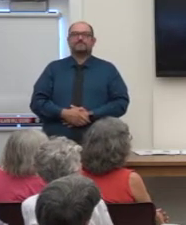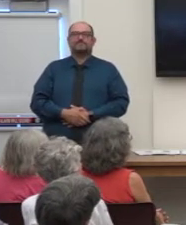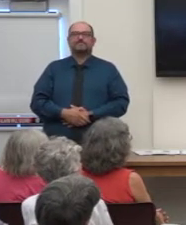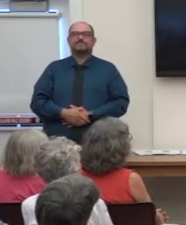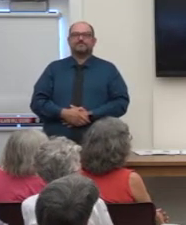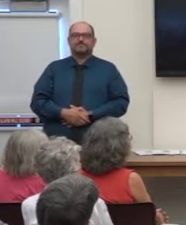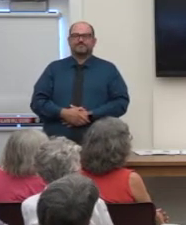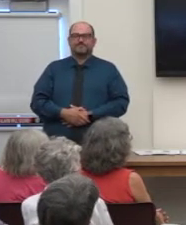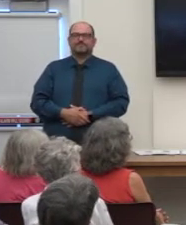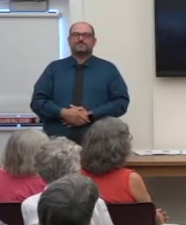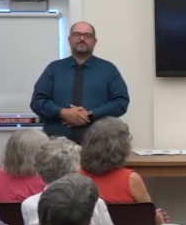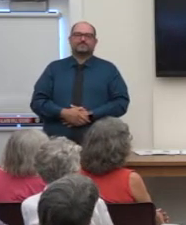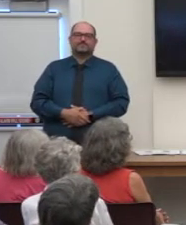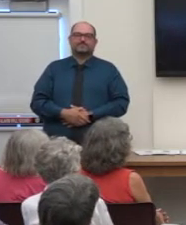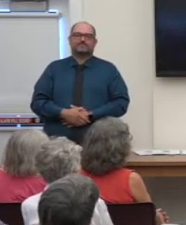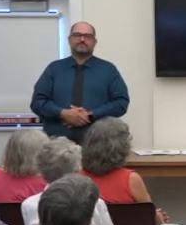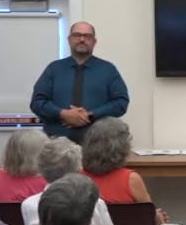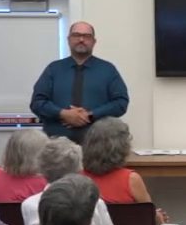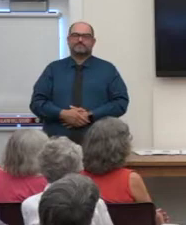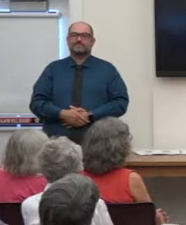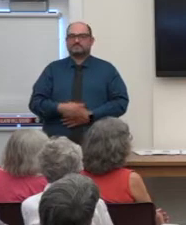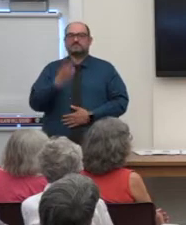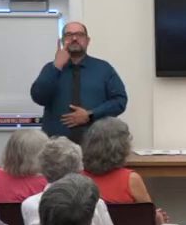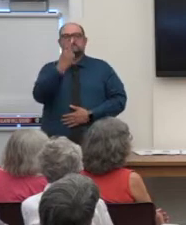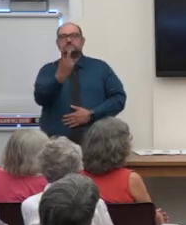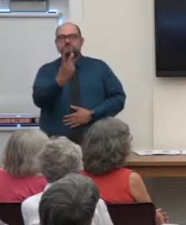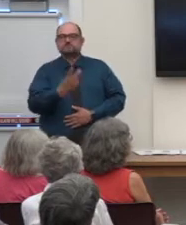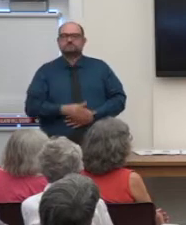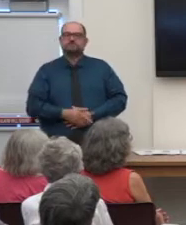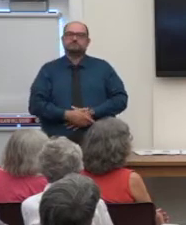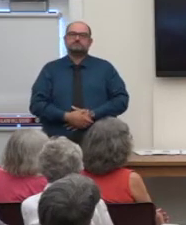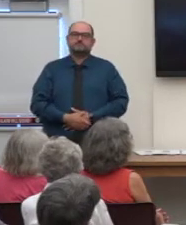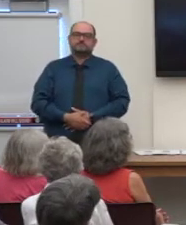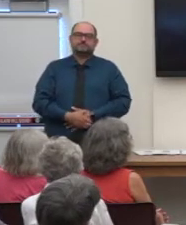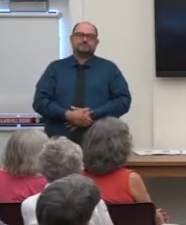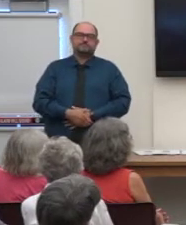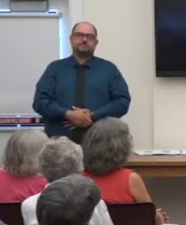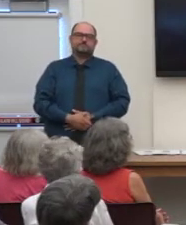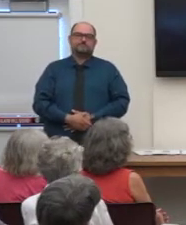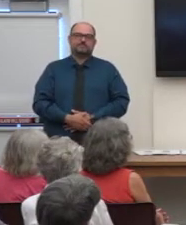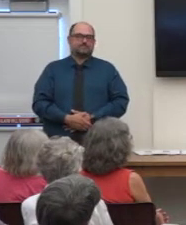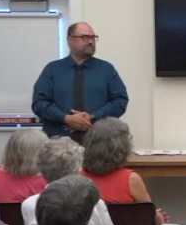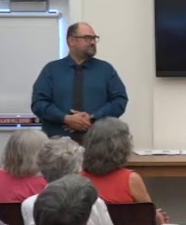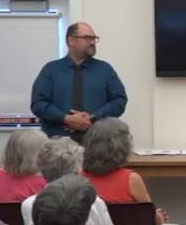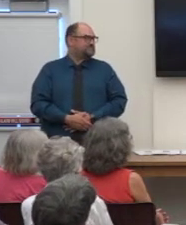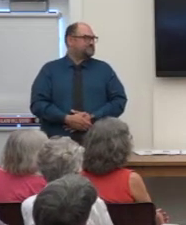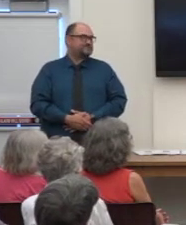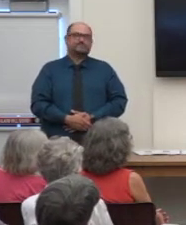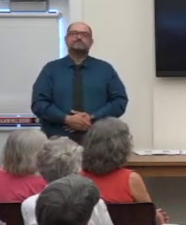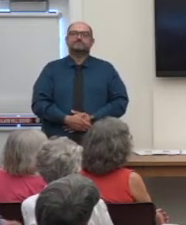The sign for see, as to see something.